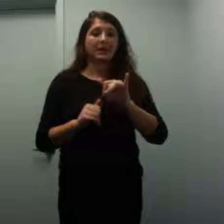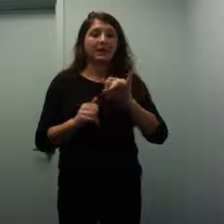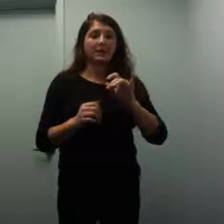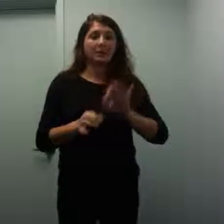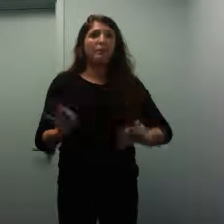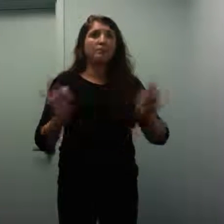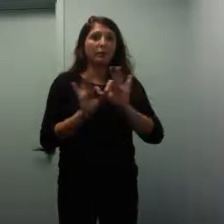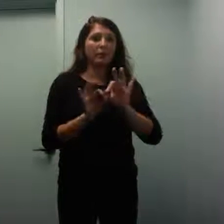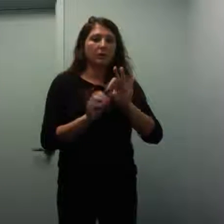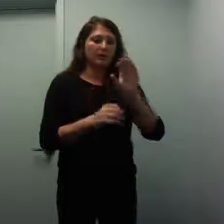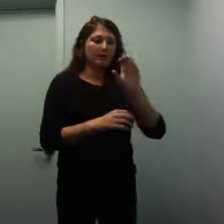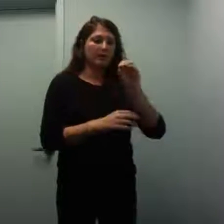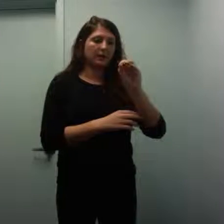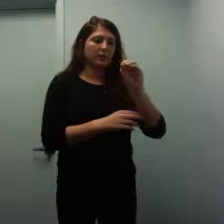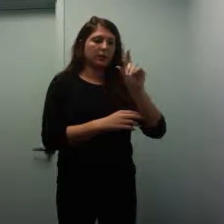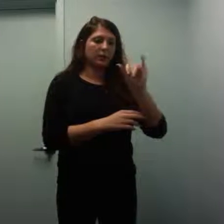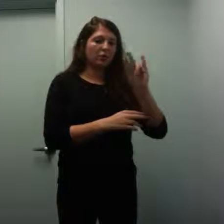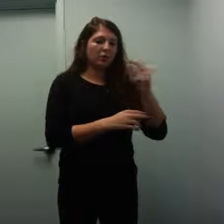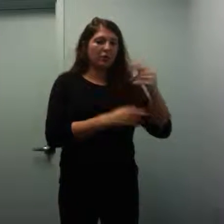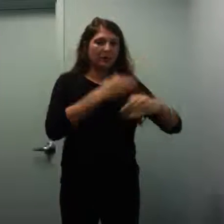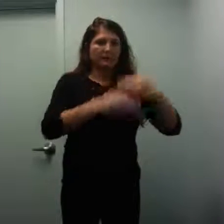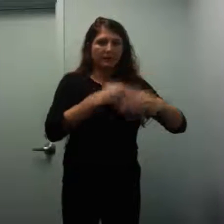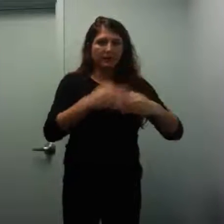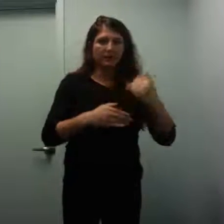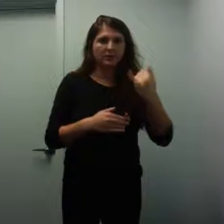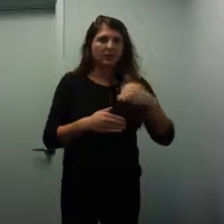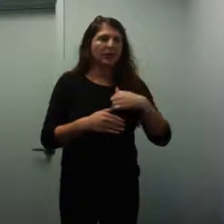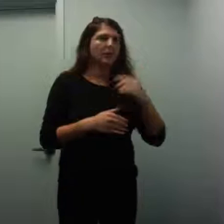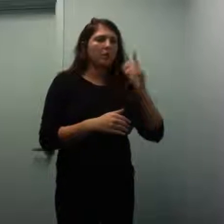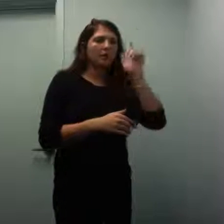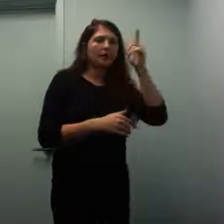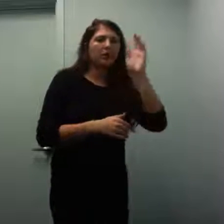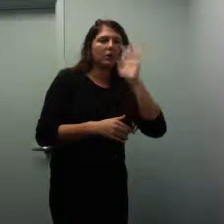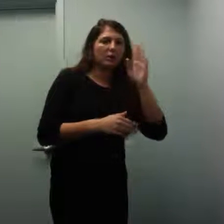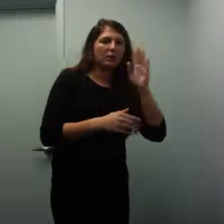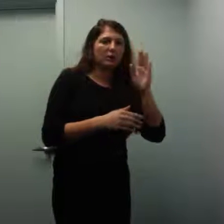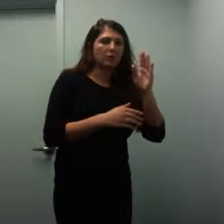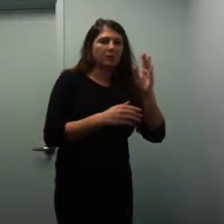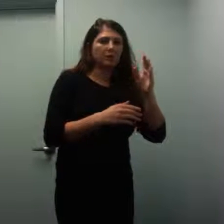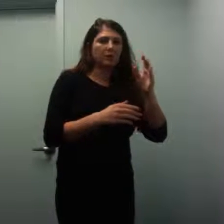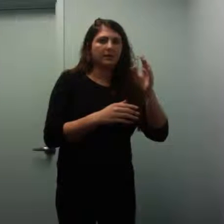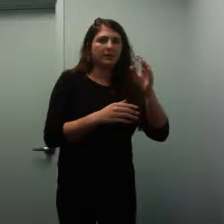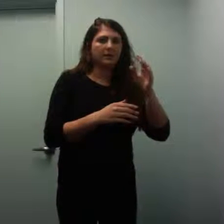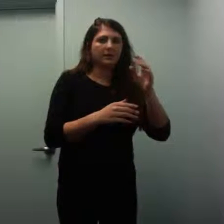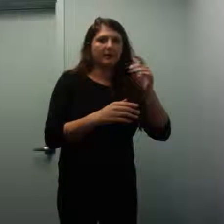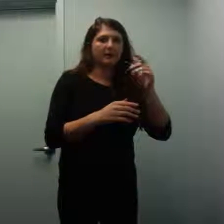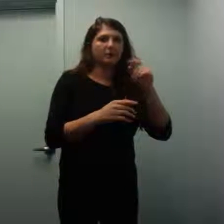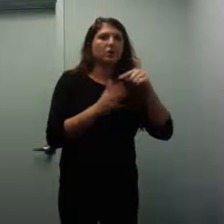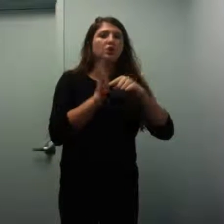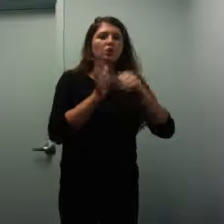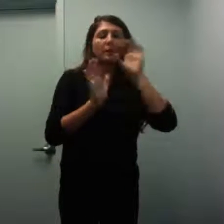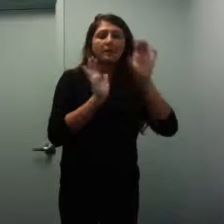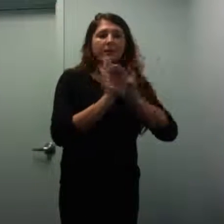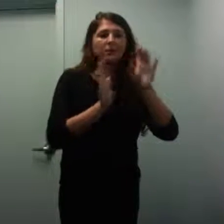here that's going to look at that in a little bit more detail and give you a better chance to understand that it's a cooling